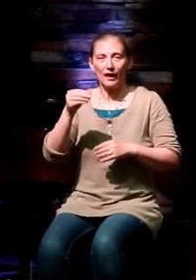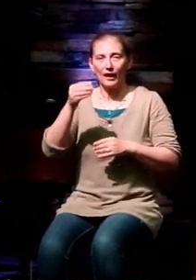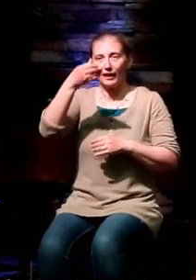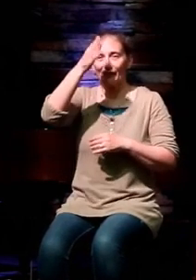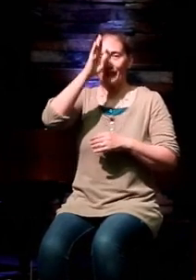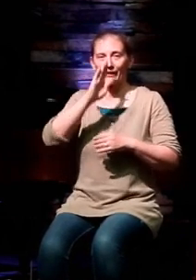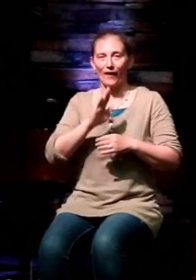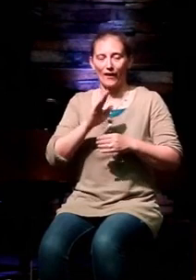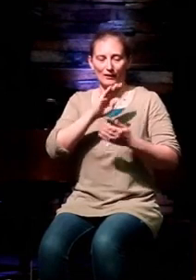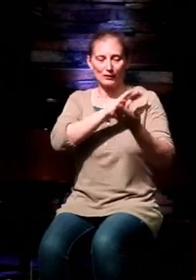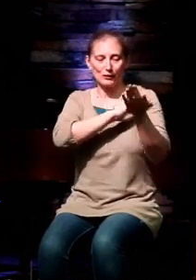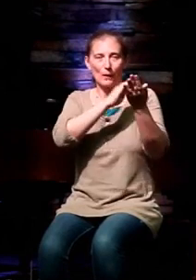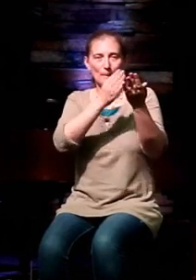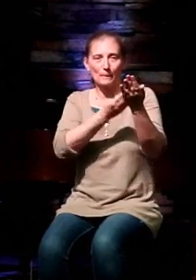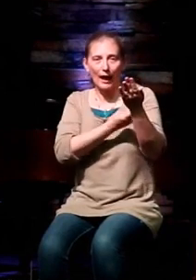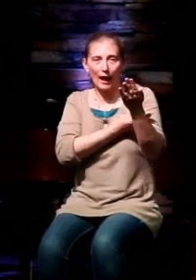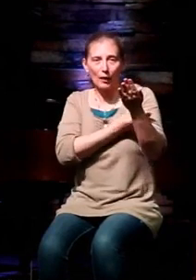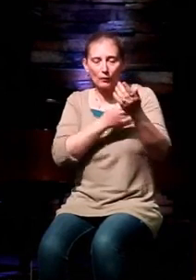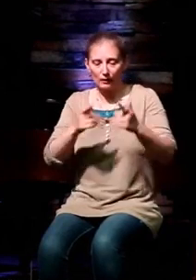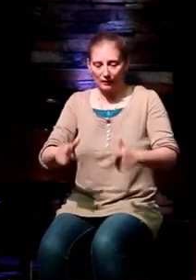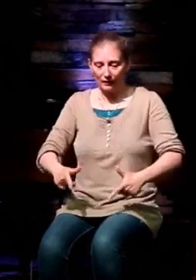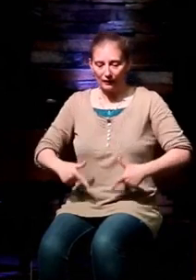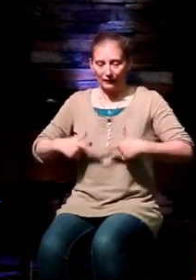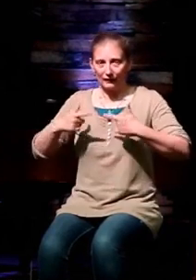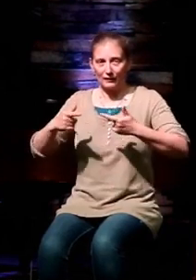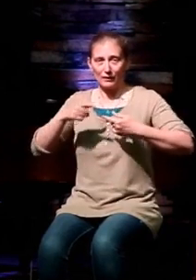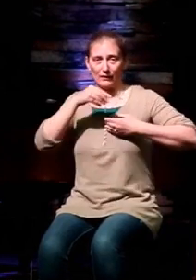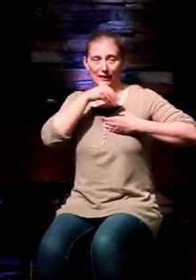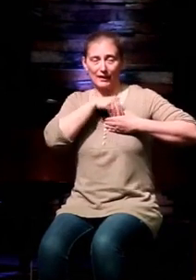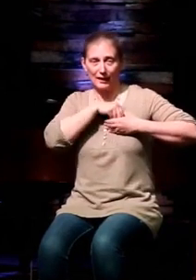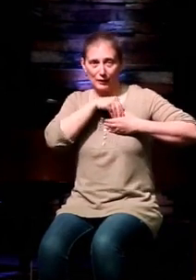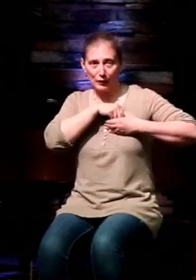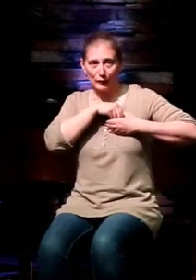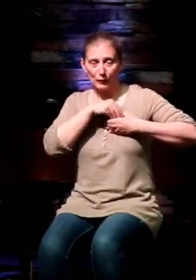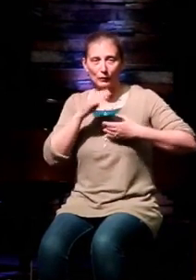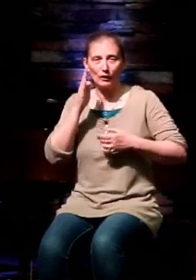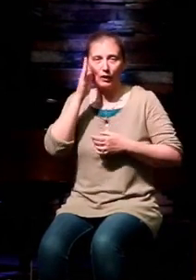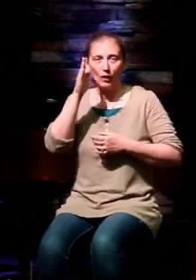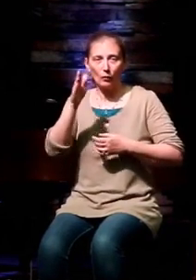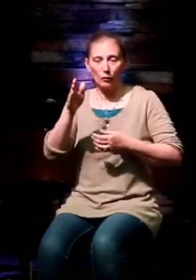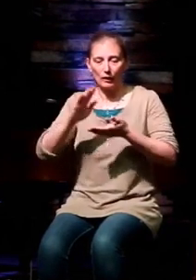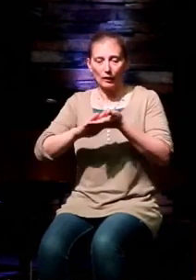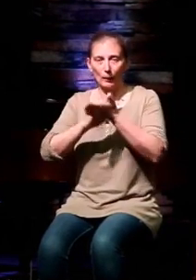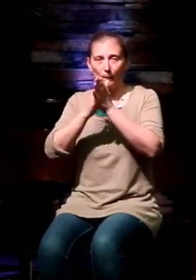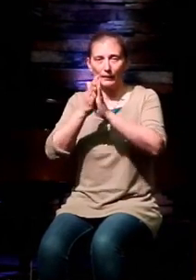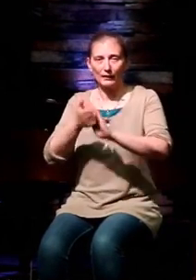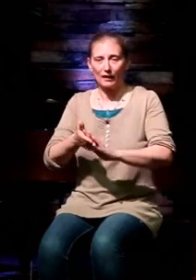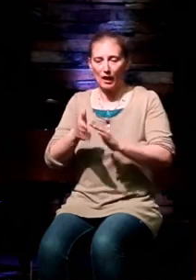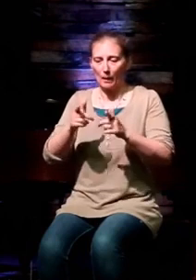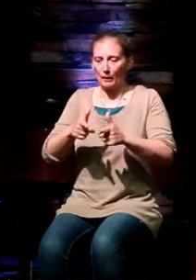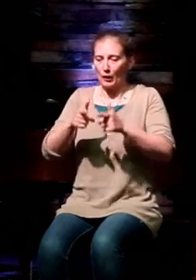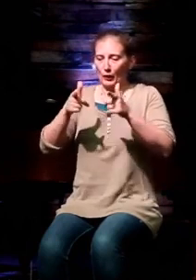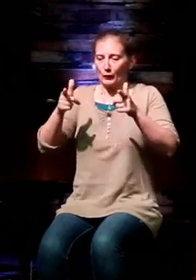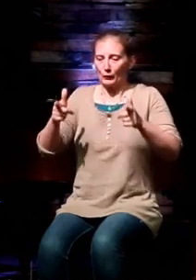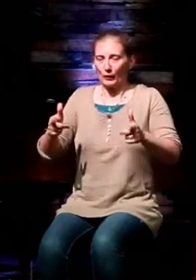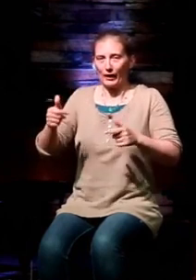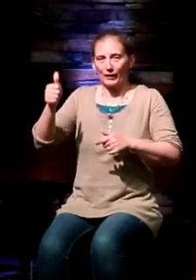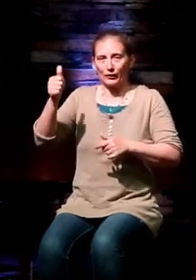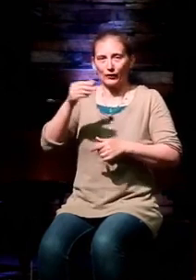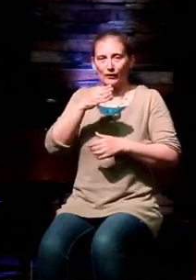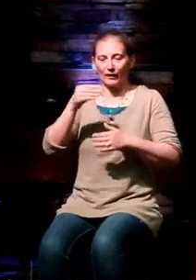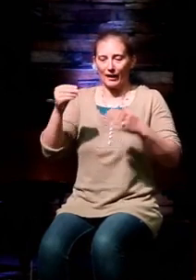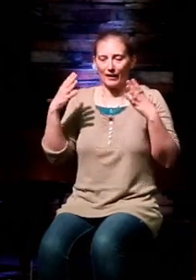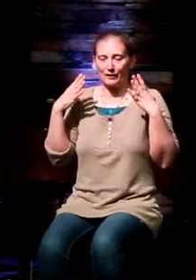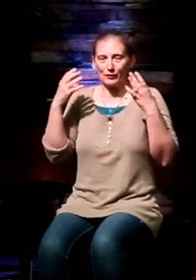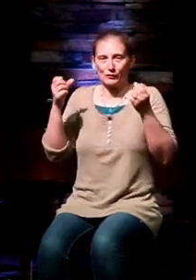that's greater than that desire is going to become even greater than that desire. It's going to become so much stronger. It's